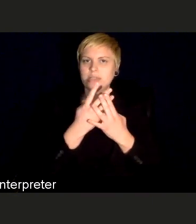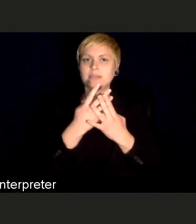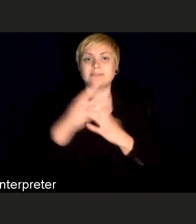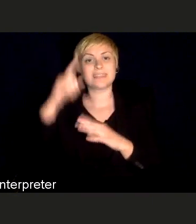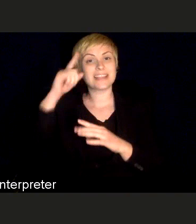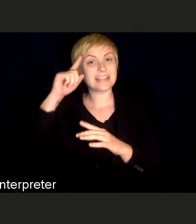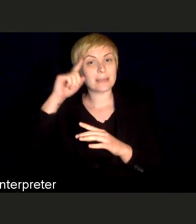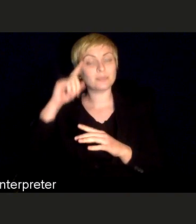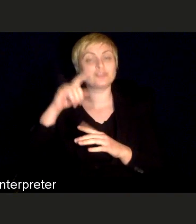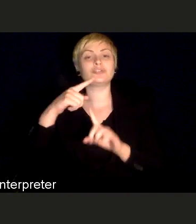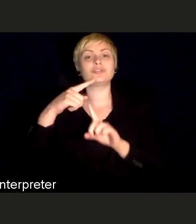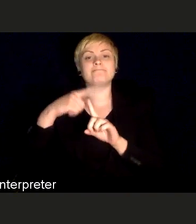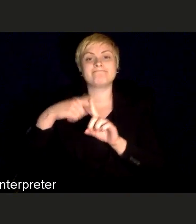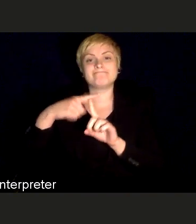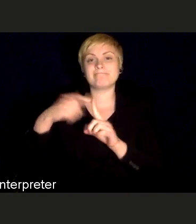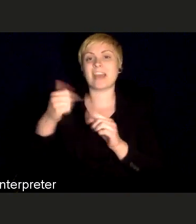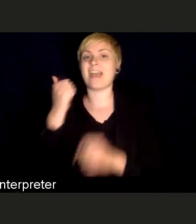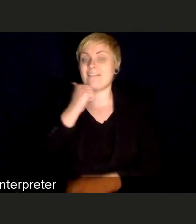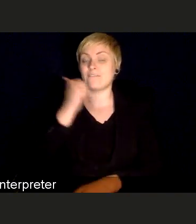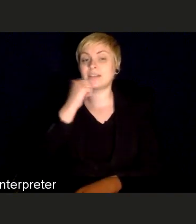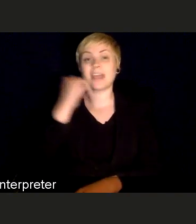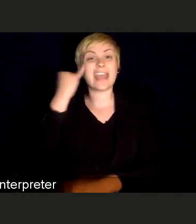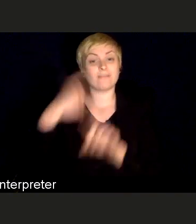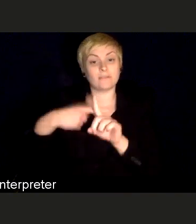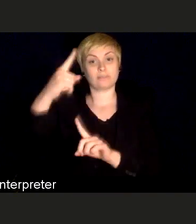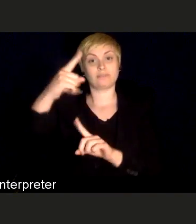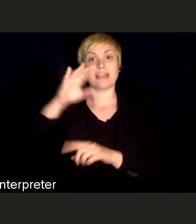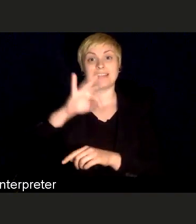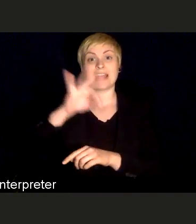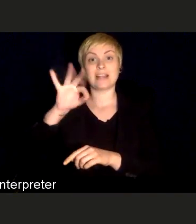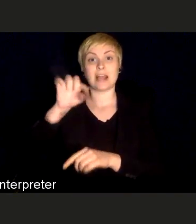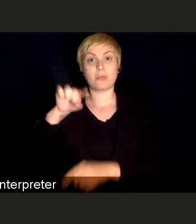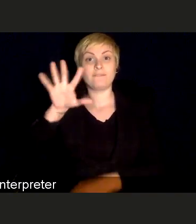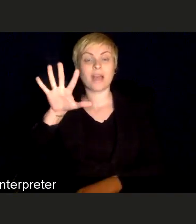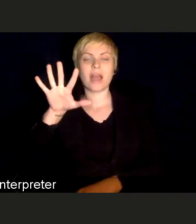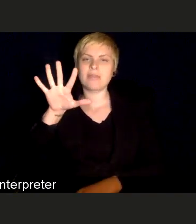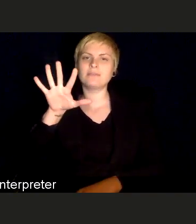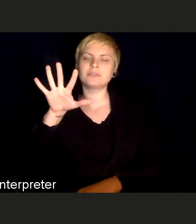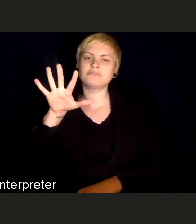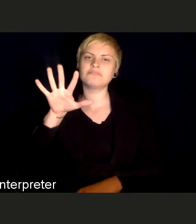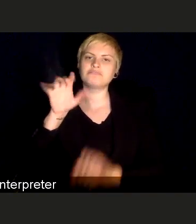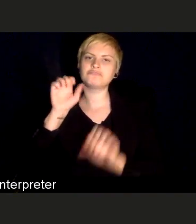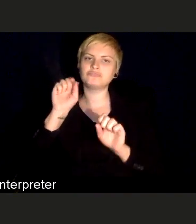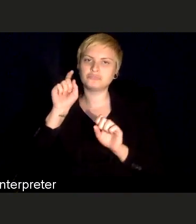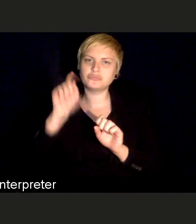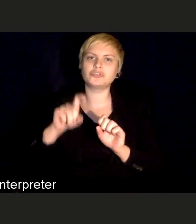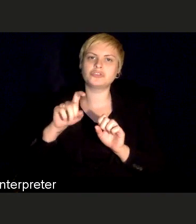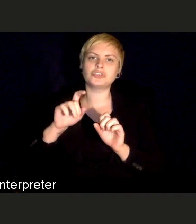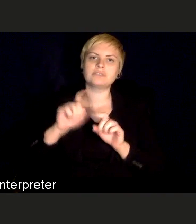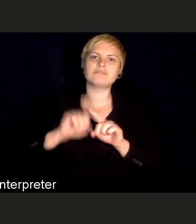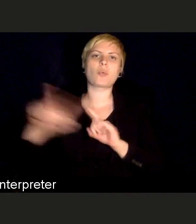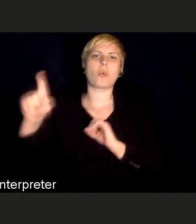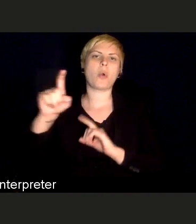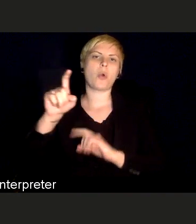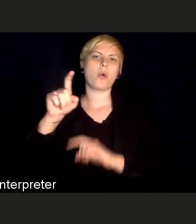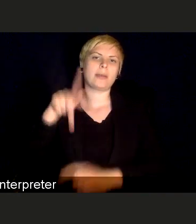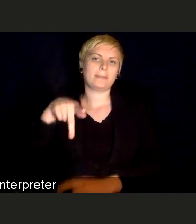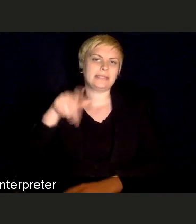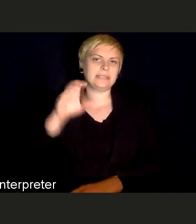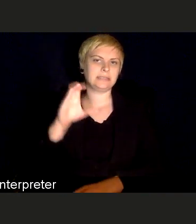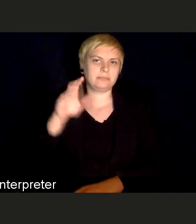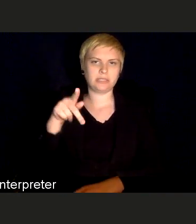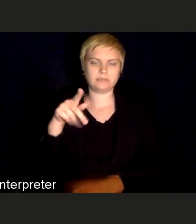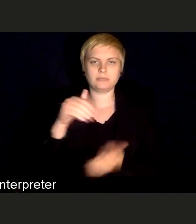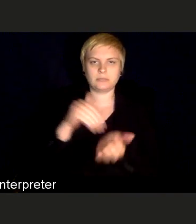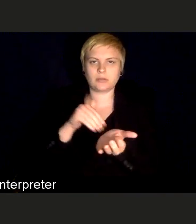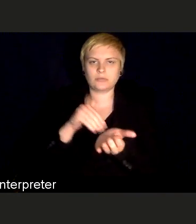day. Your temperature exceeds 99.5, that may be a reason for you to contact your primary care physician. If you